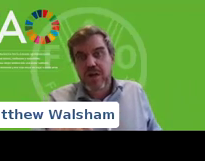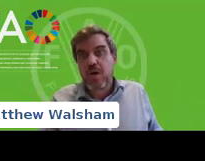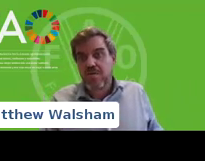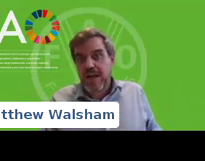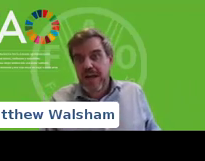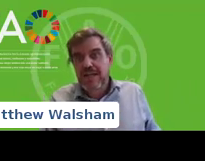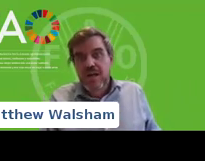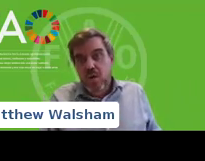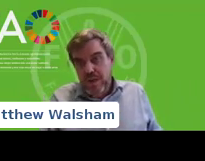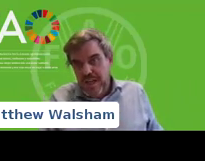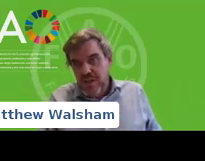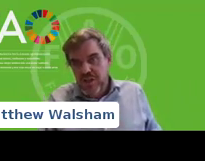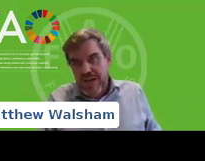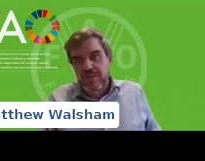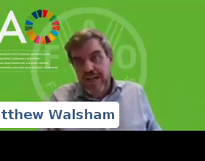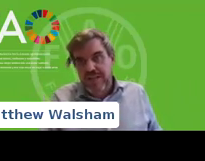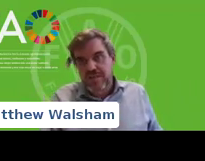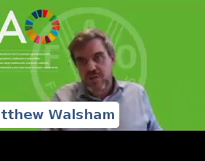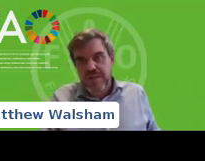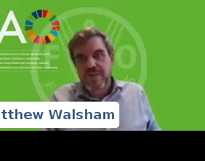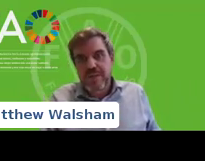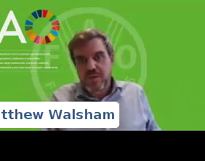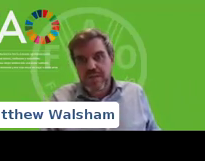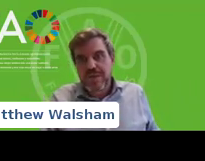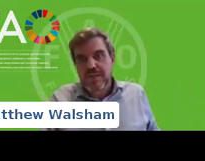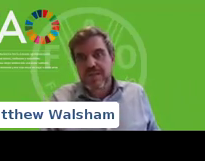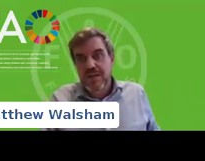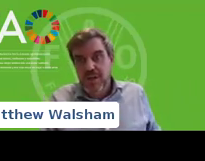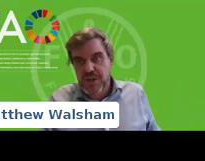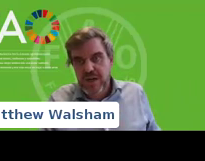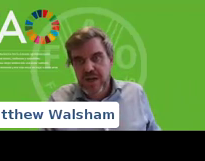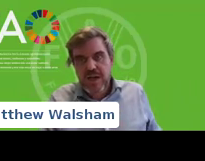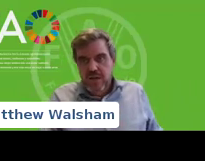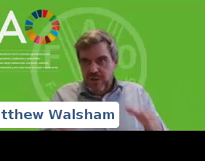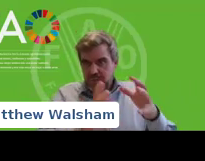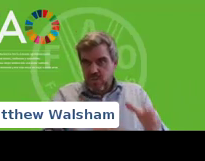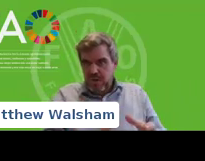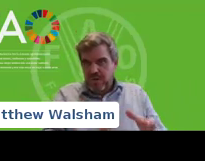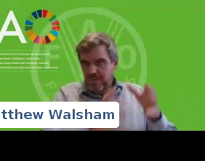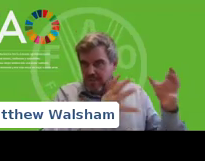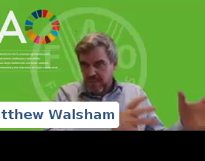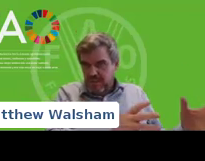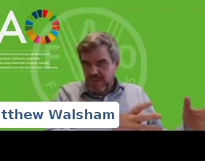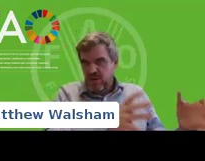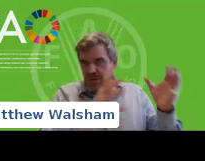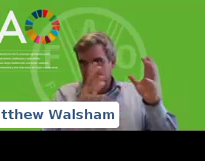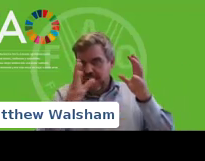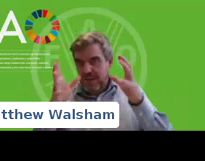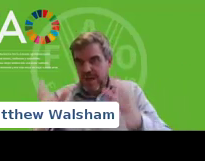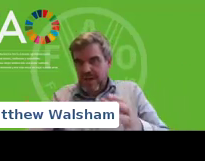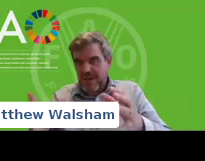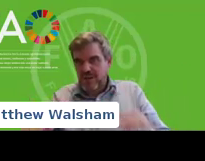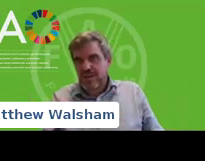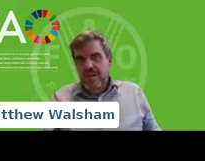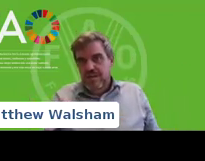a founder of an organization advocating for the rights of people with disabilities in Nigeria, who's done some work on disability